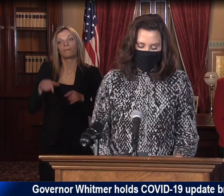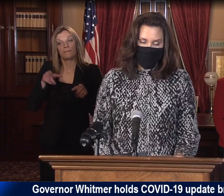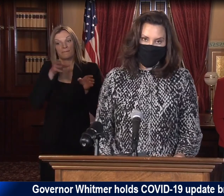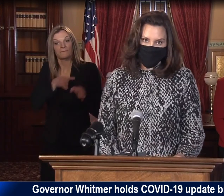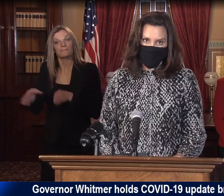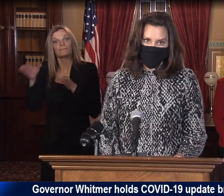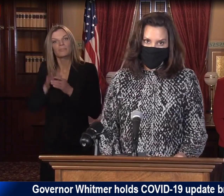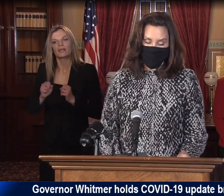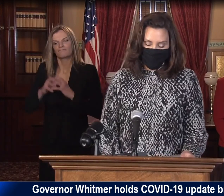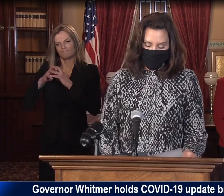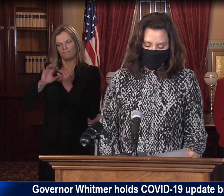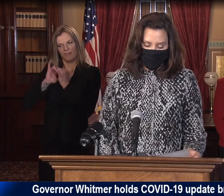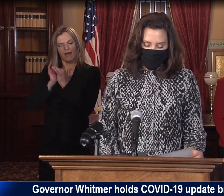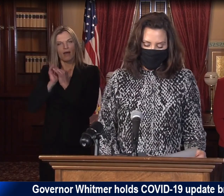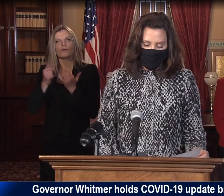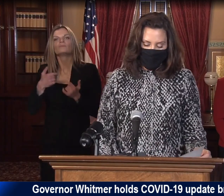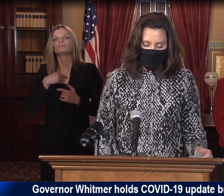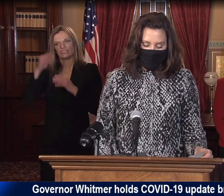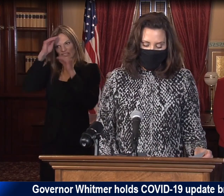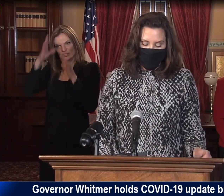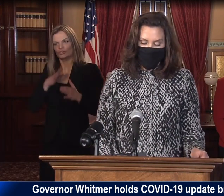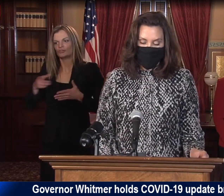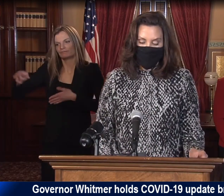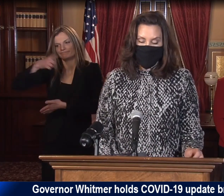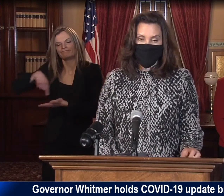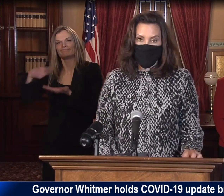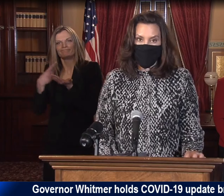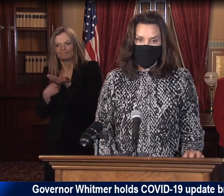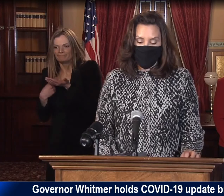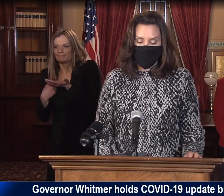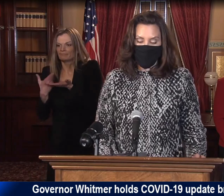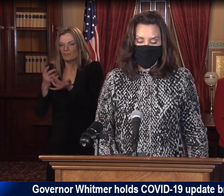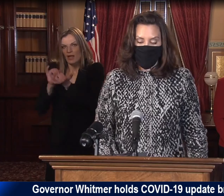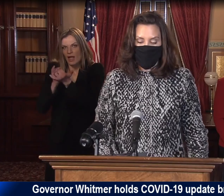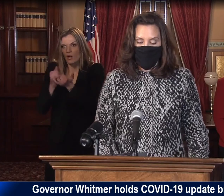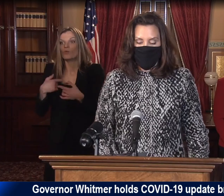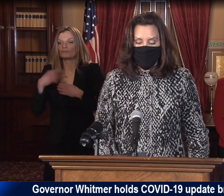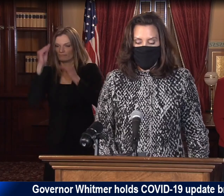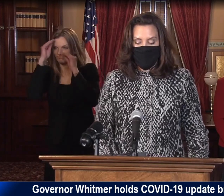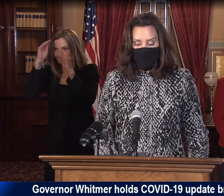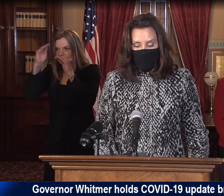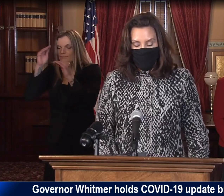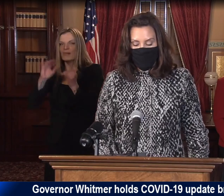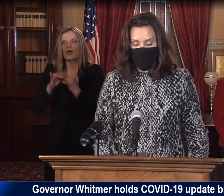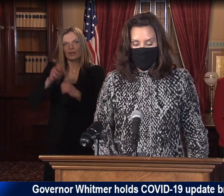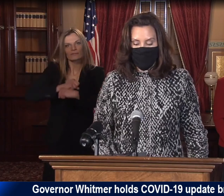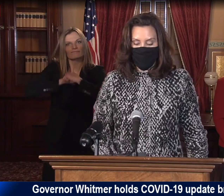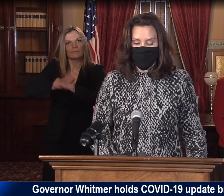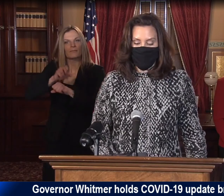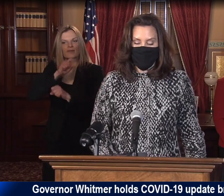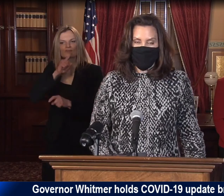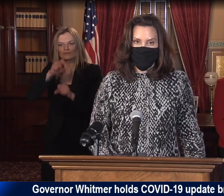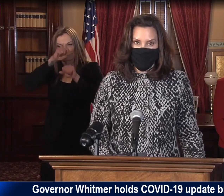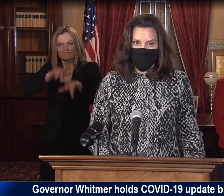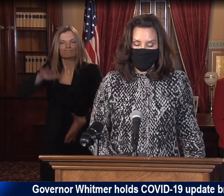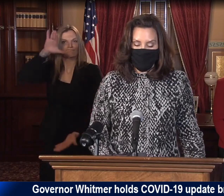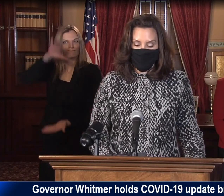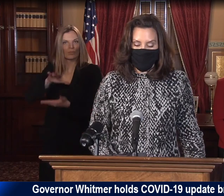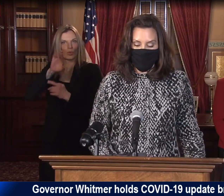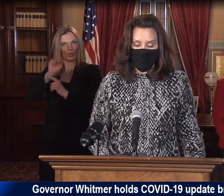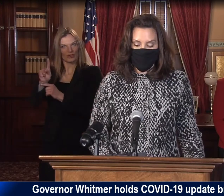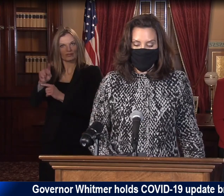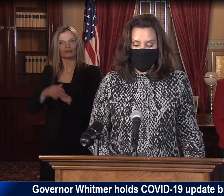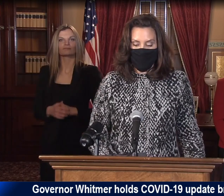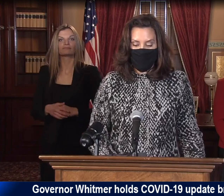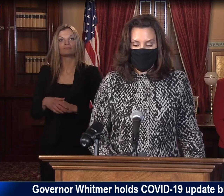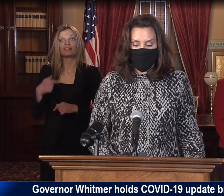include strong infection control measures, and those plans are working. So I encourage these schools to continue implementing